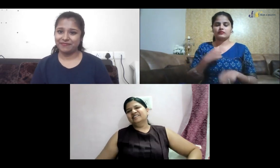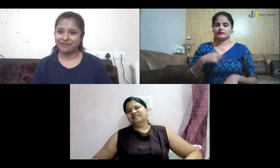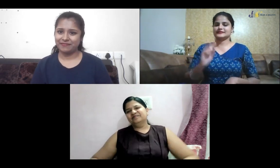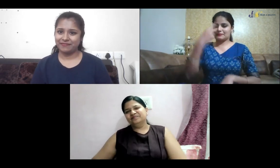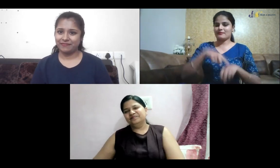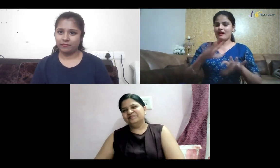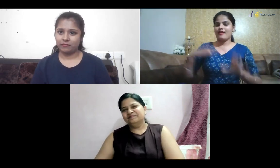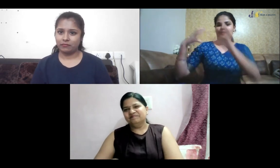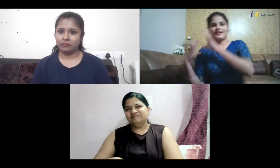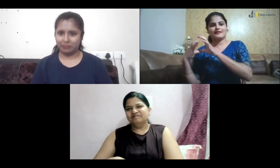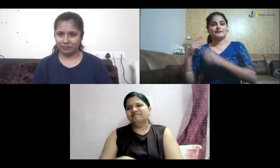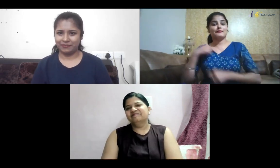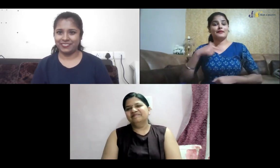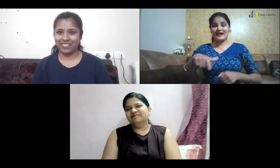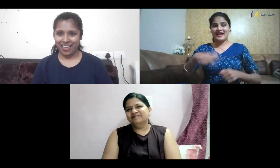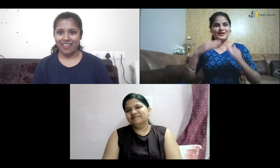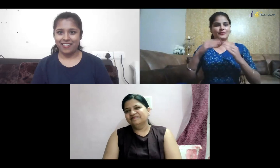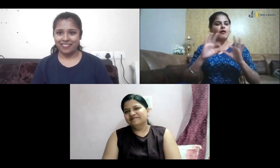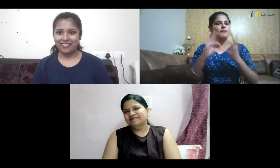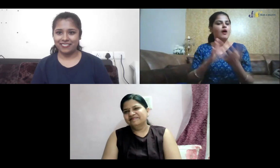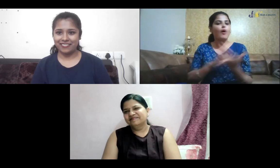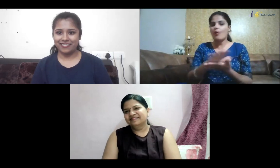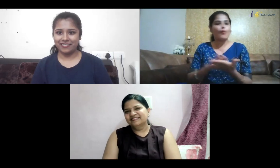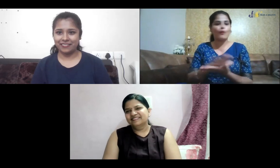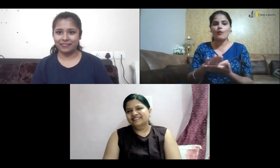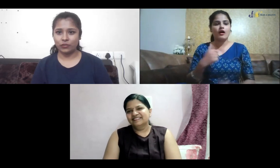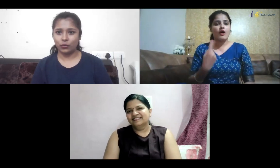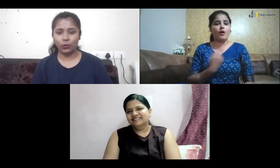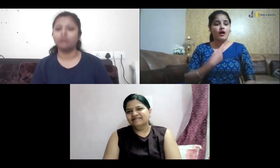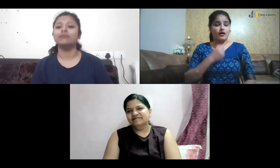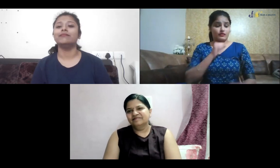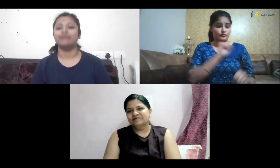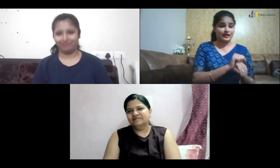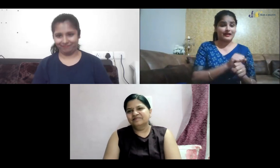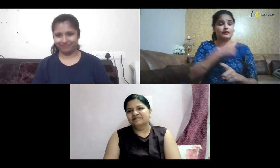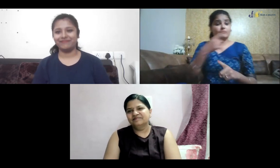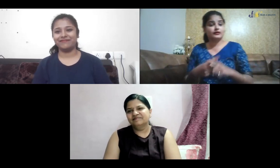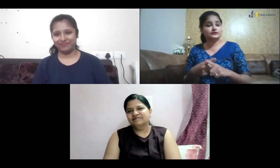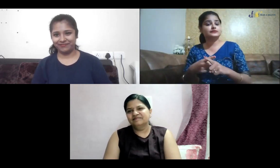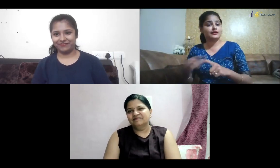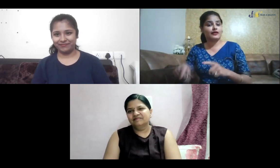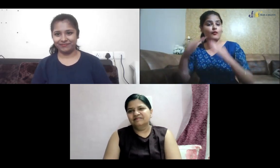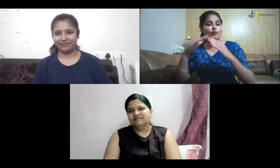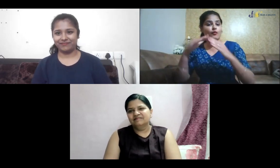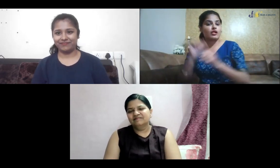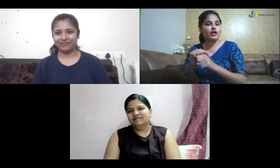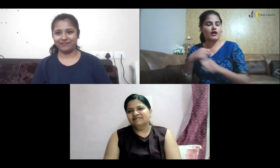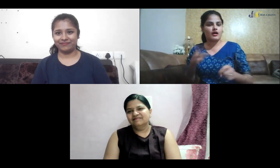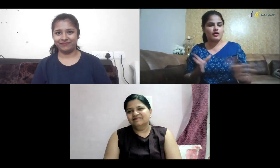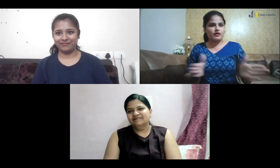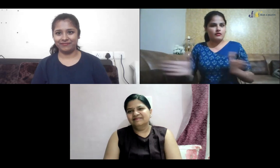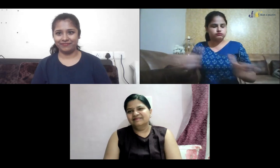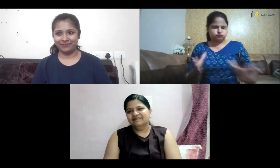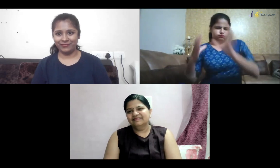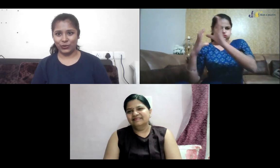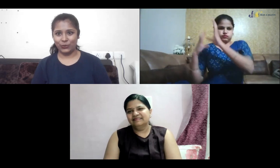nice. So the first time, when I felt so no one was here in the family and